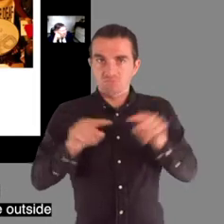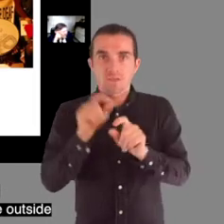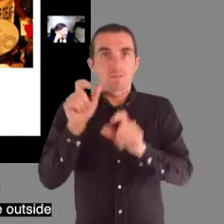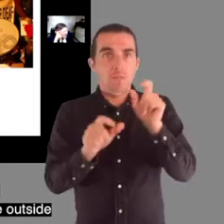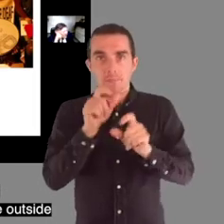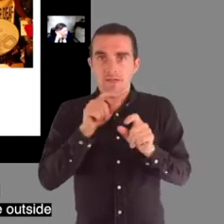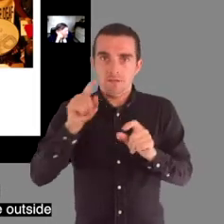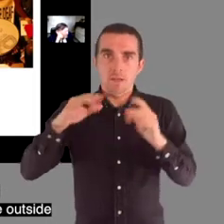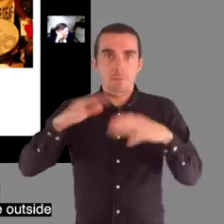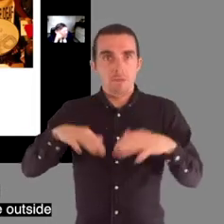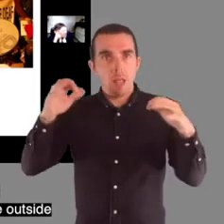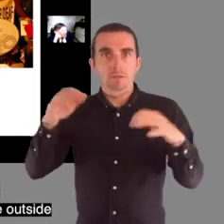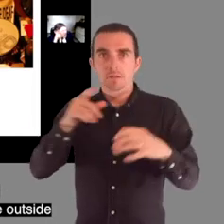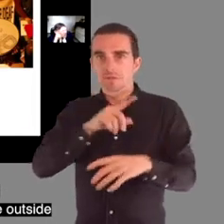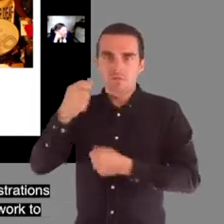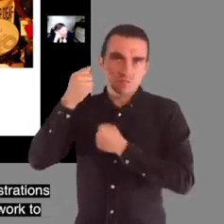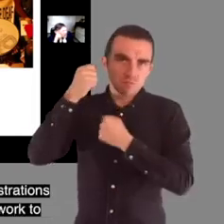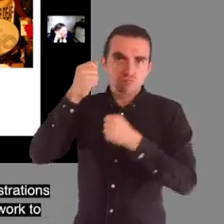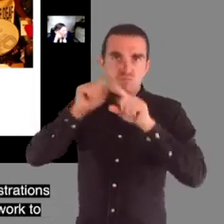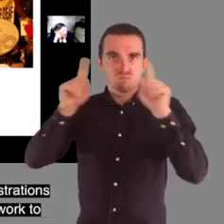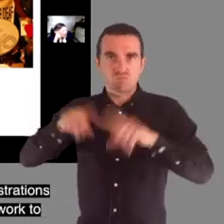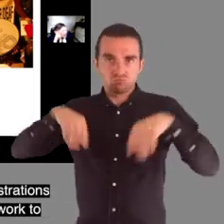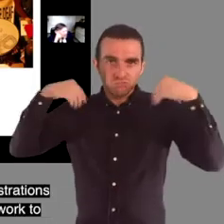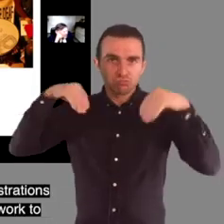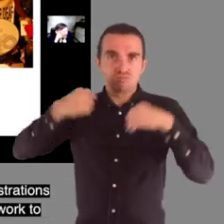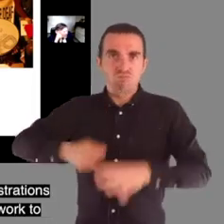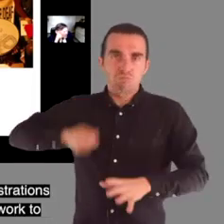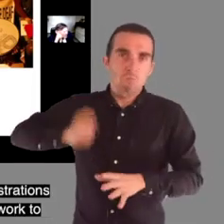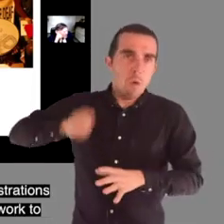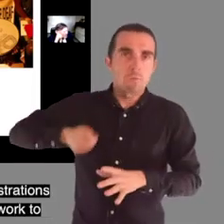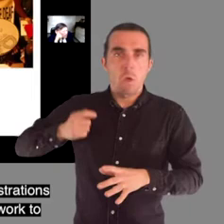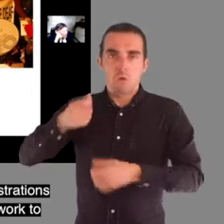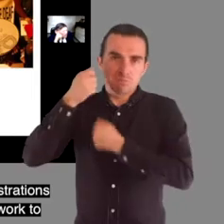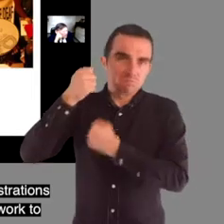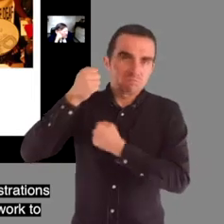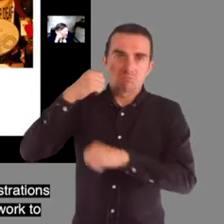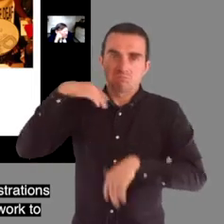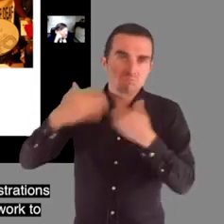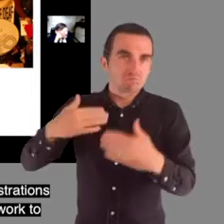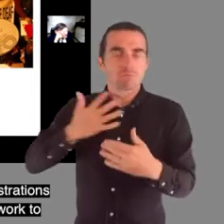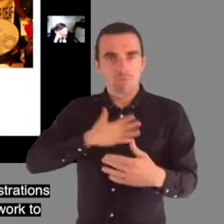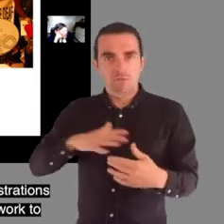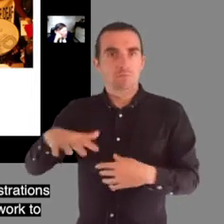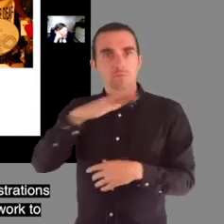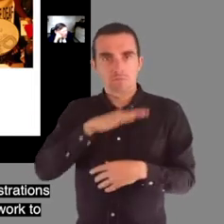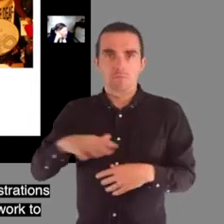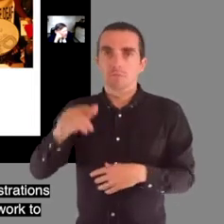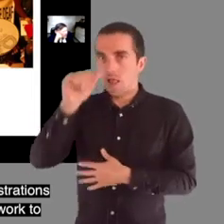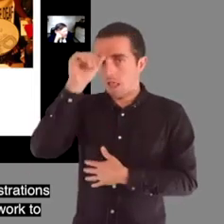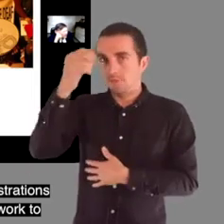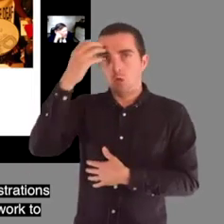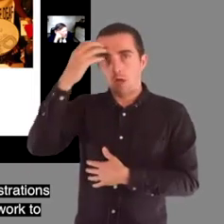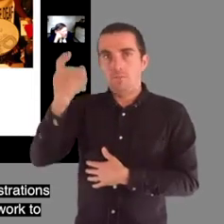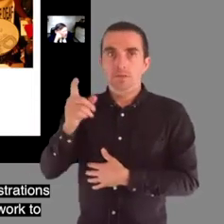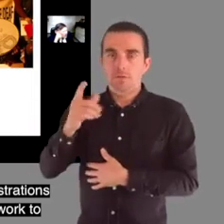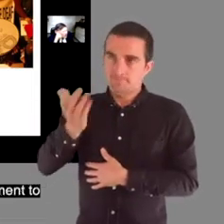we have a picture of people outside the Parliament, one of many demonstrations that were organized by the